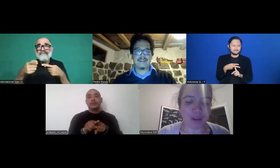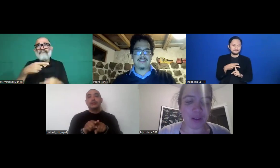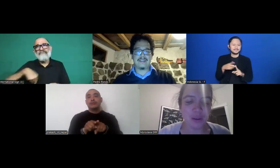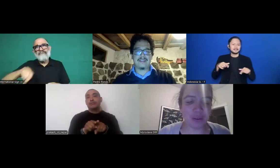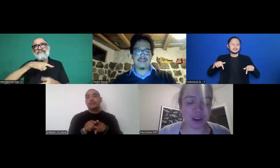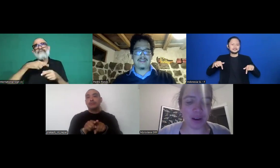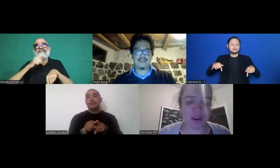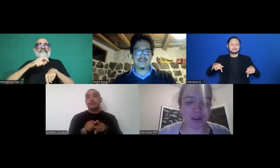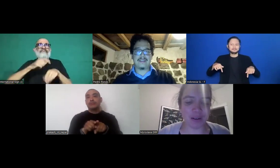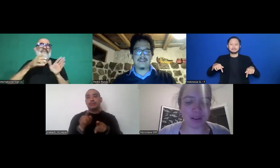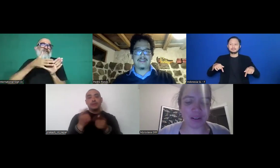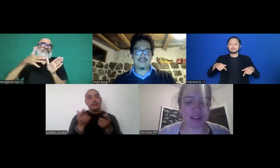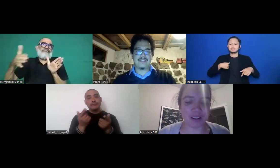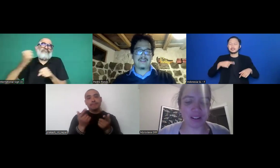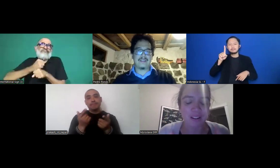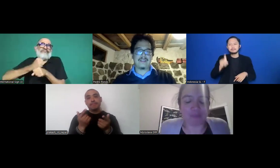use